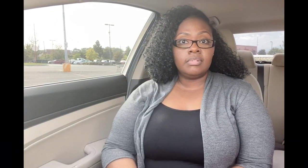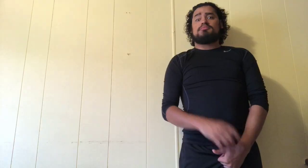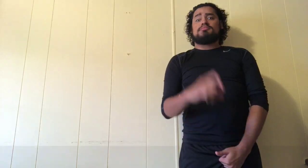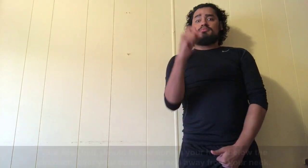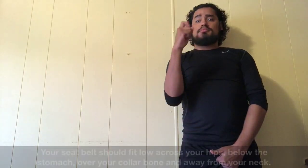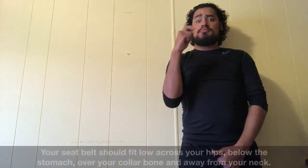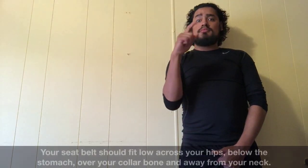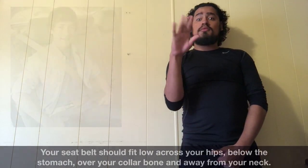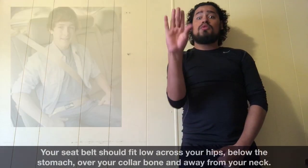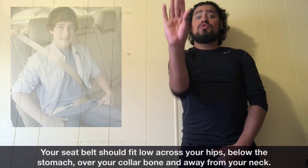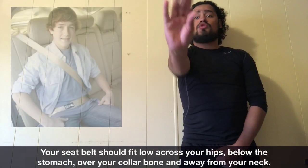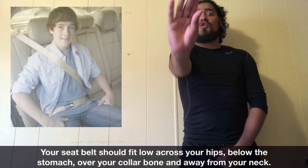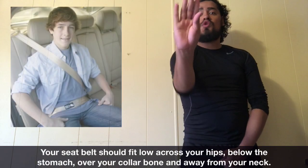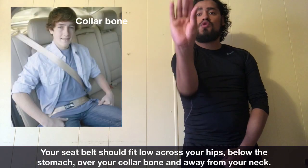restrained.